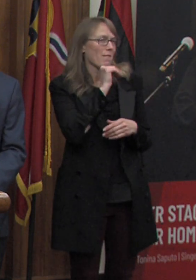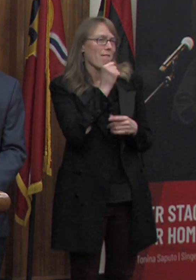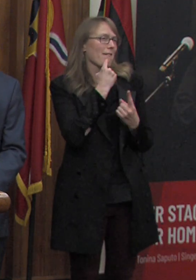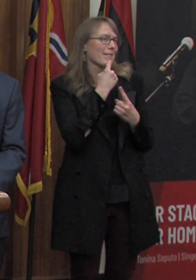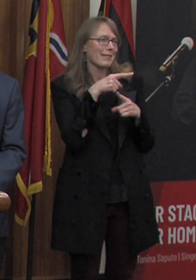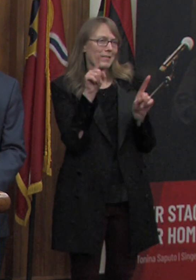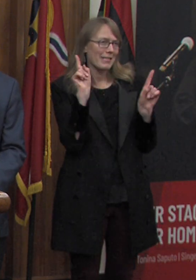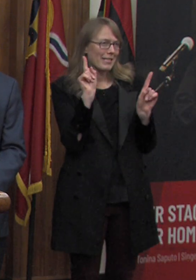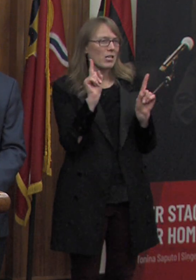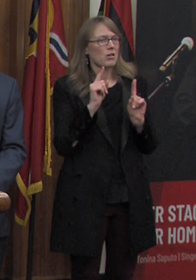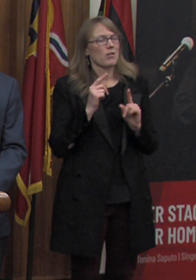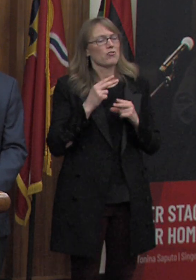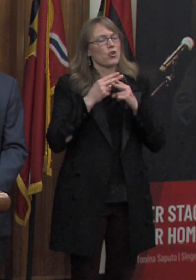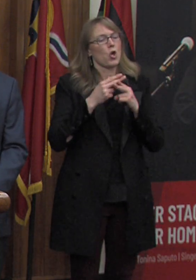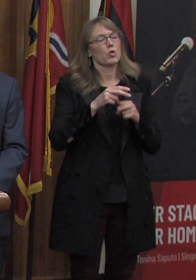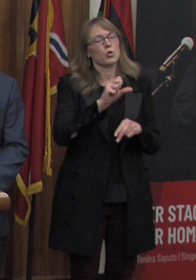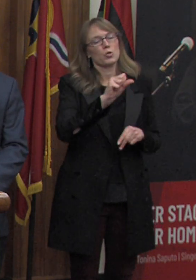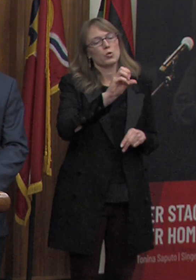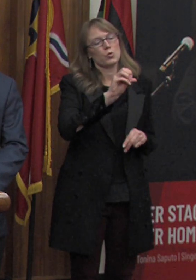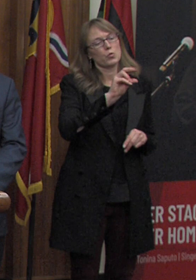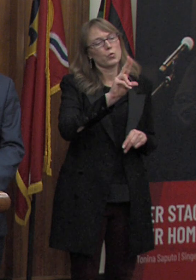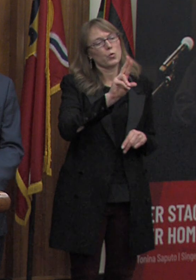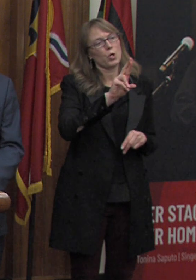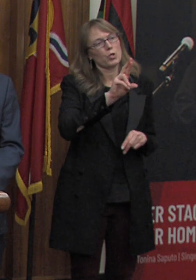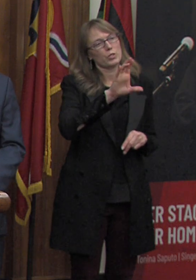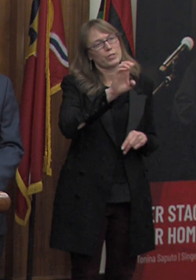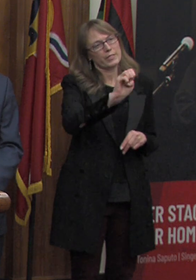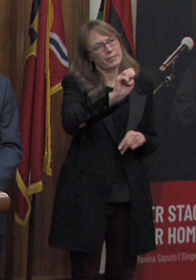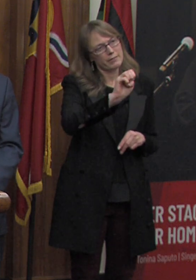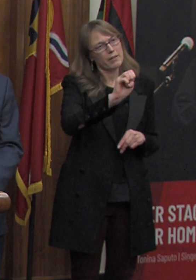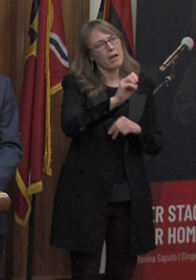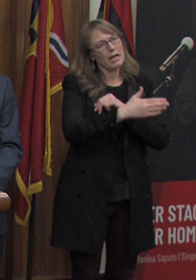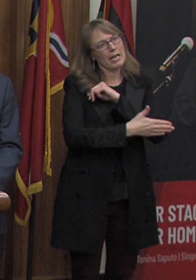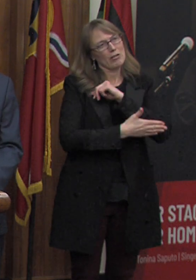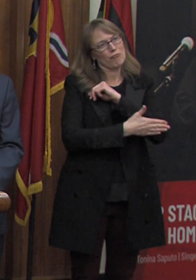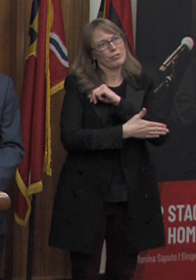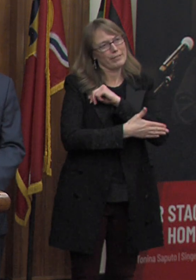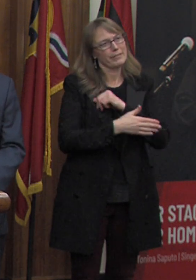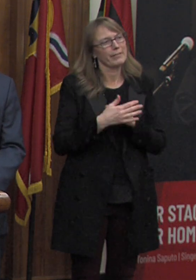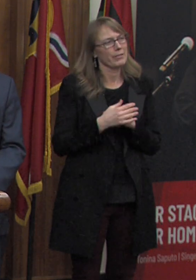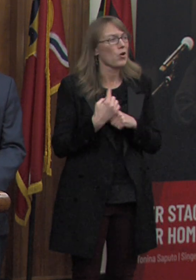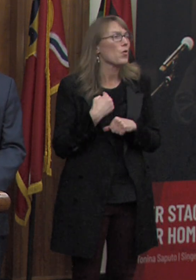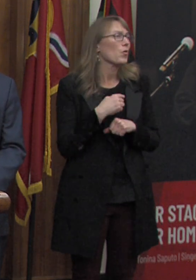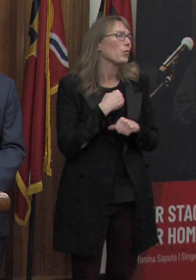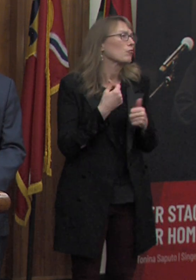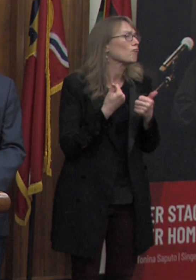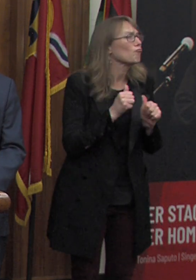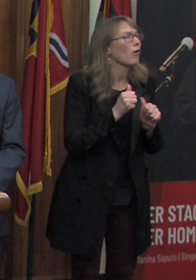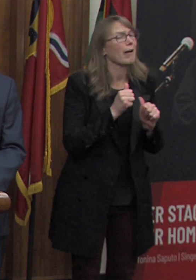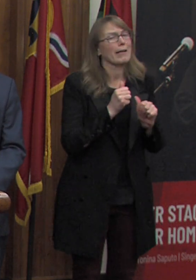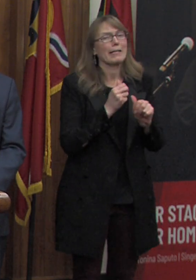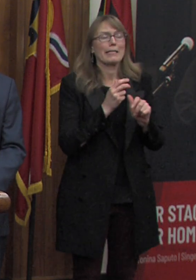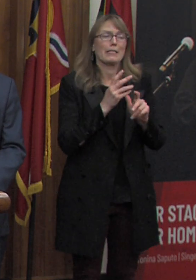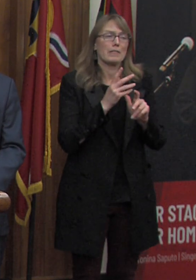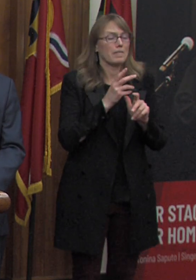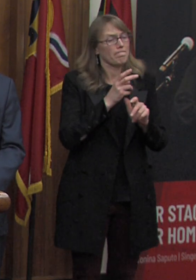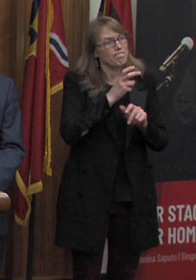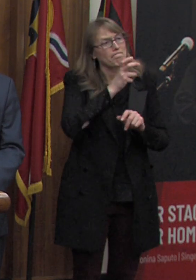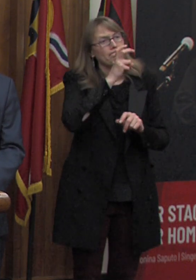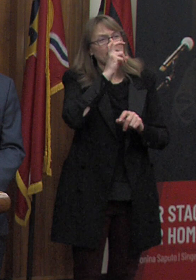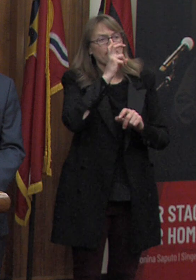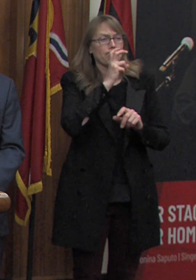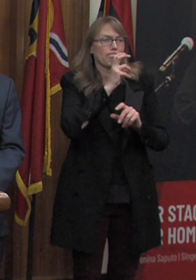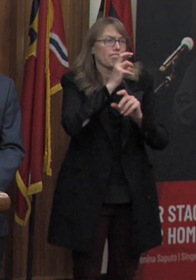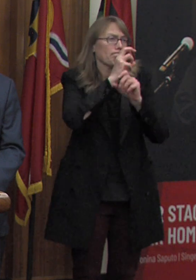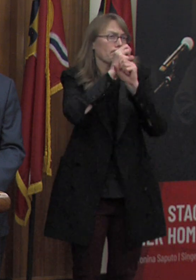region? We're trying very hard to follow the HIPAA guidelines here. We know that some people are disclosing more information, but we're